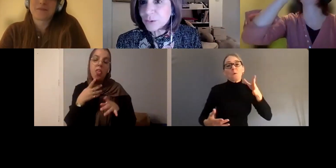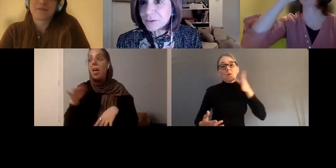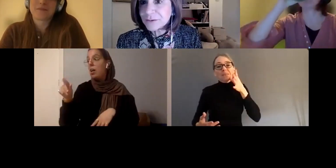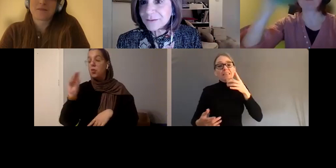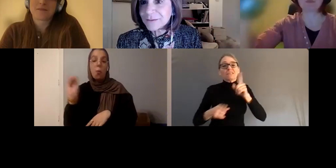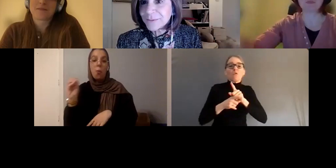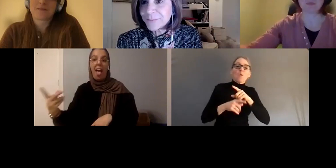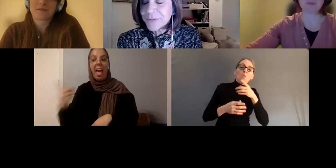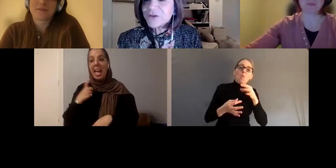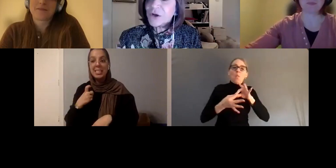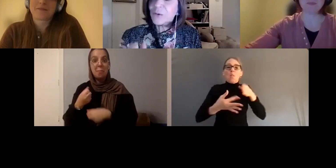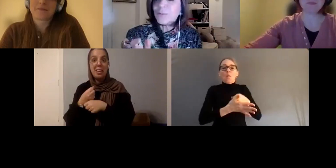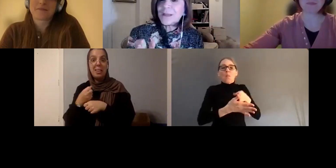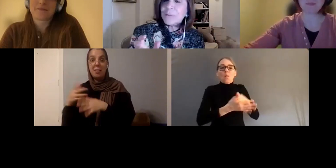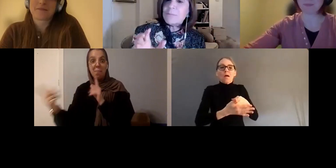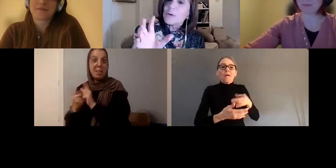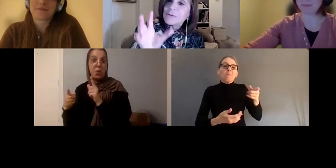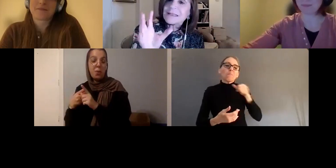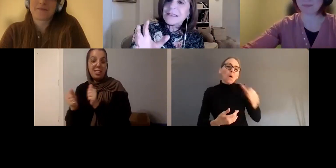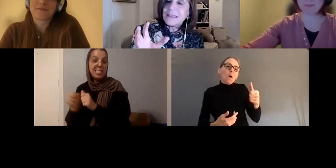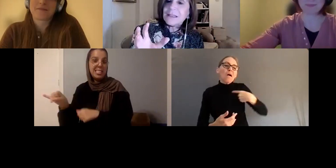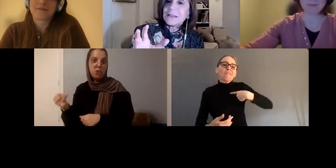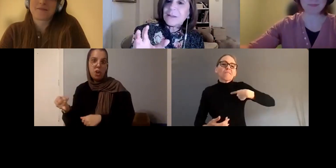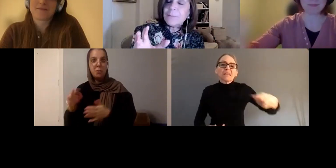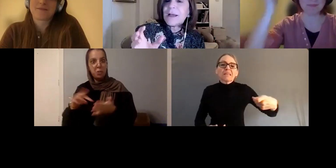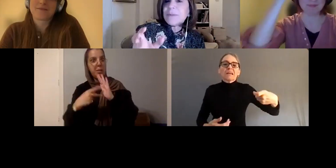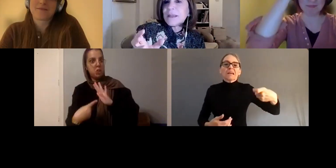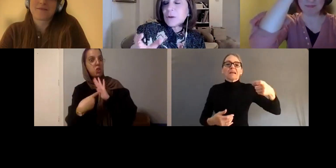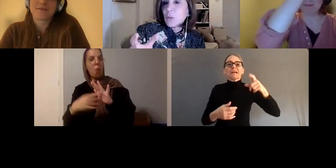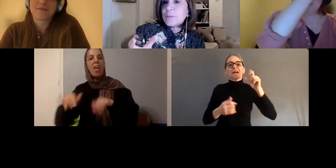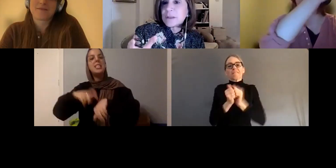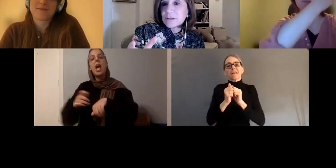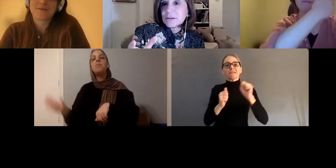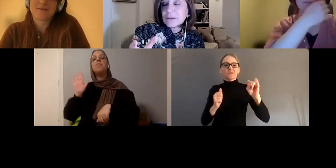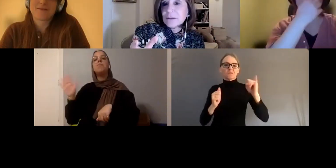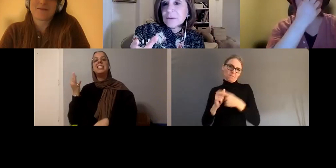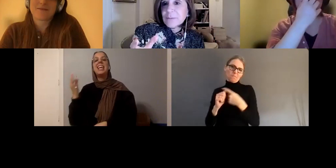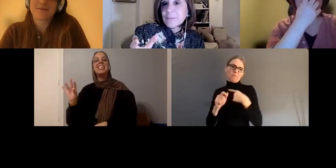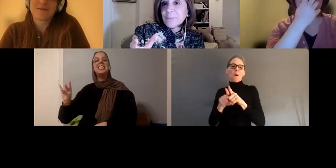show? So mostly my being a woman